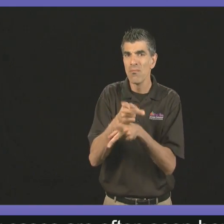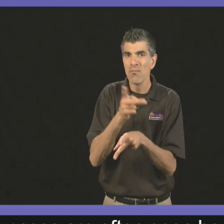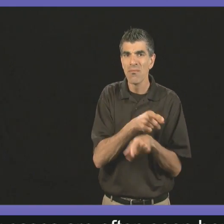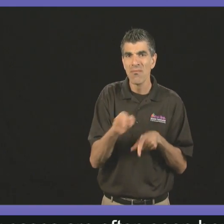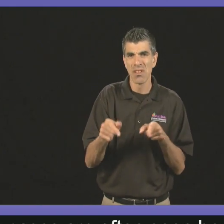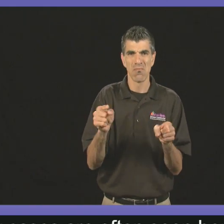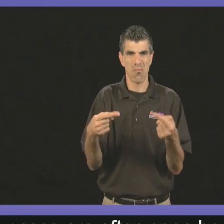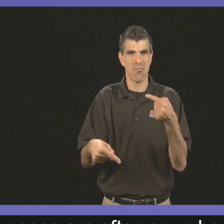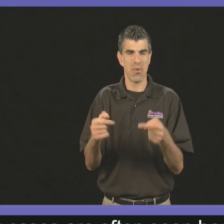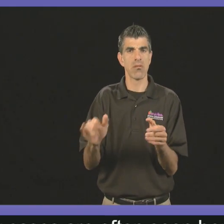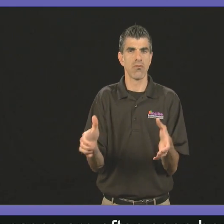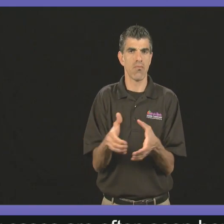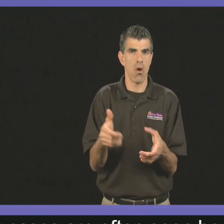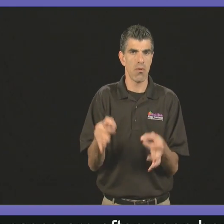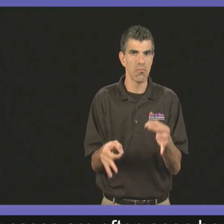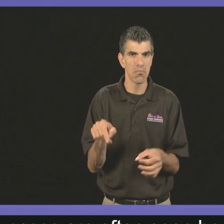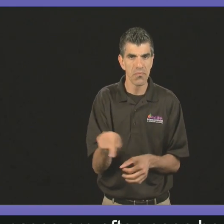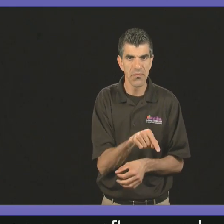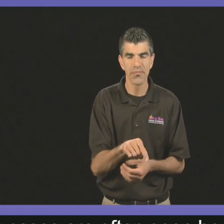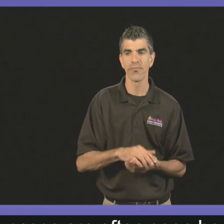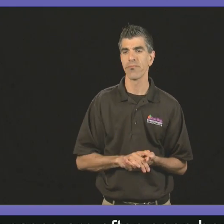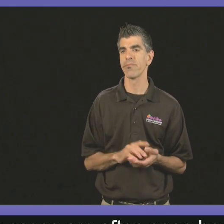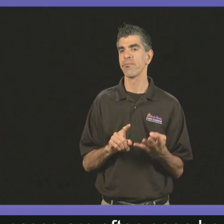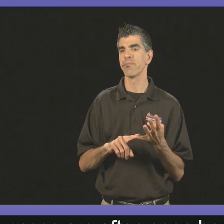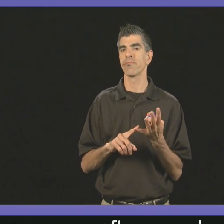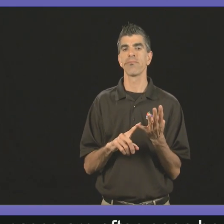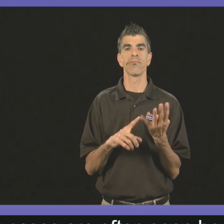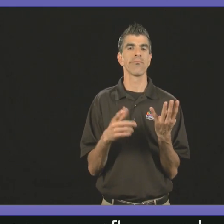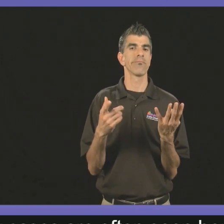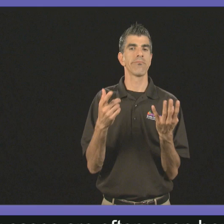Child custody cases are often seen here,